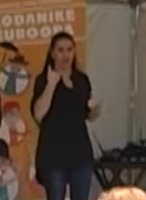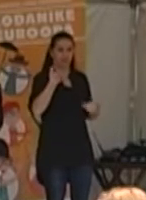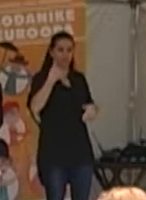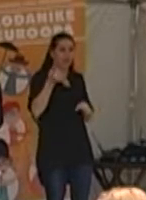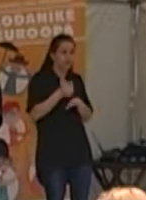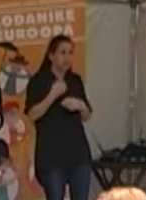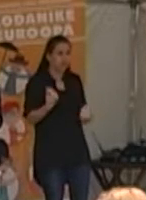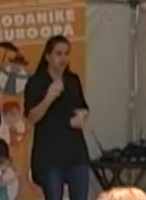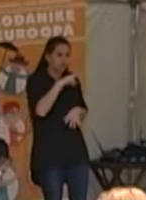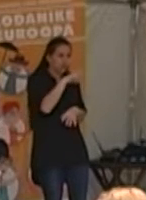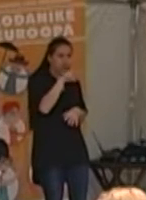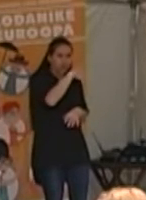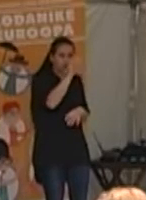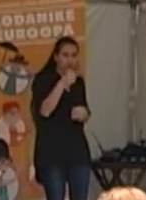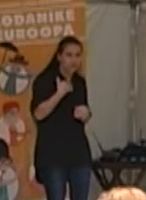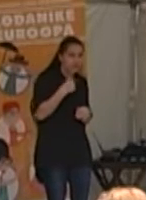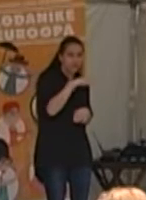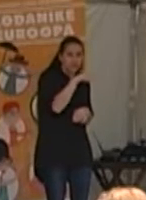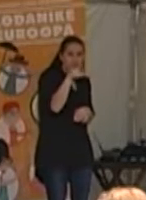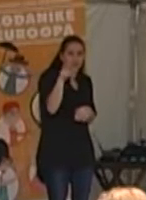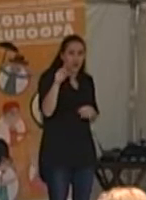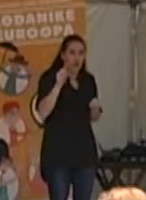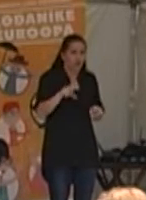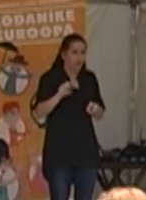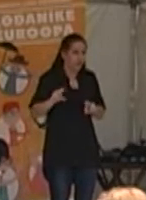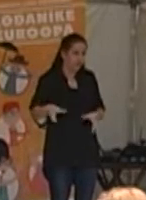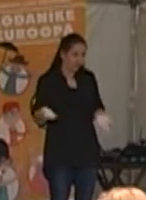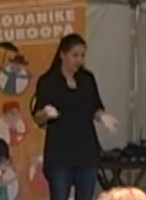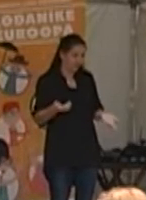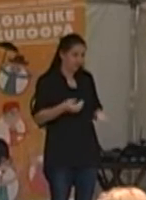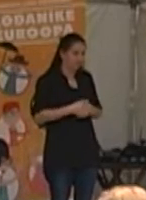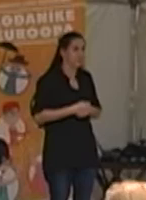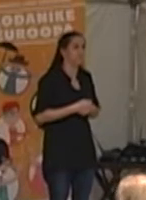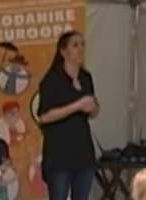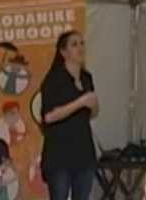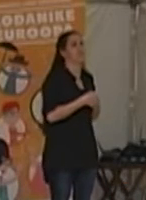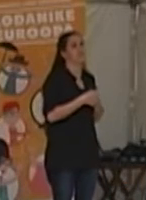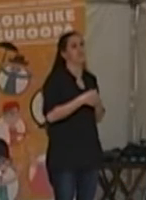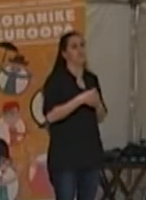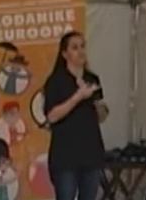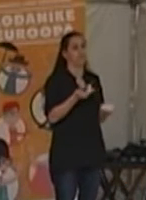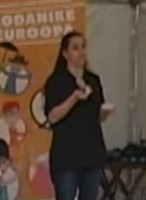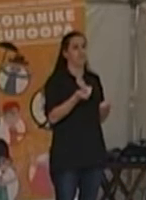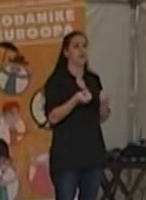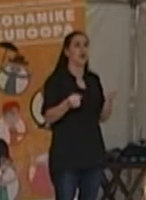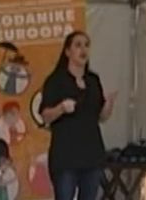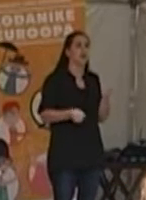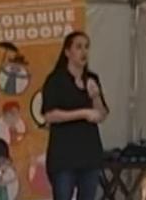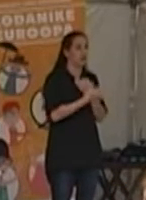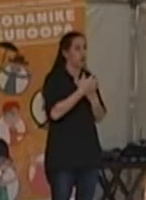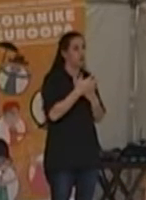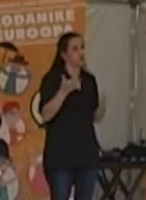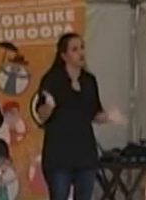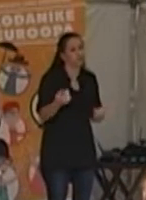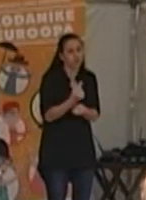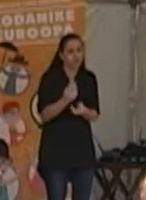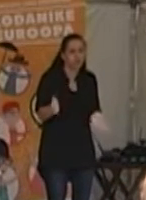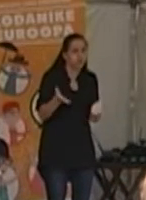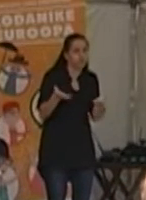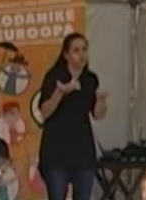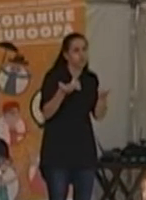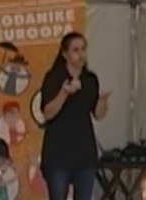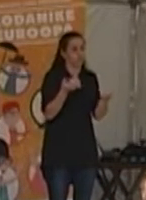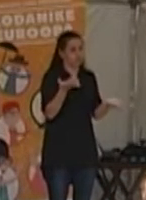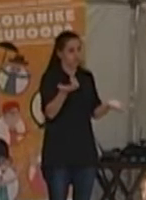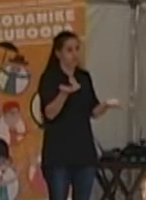get me. Whereas in Danish schools, as the rest of the panel have alluded to, in much of Scandinavia, you're encouraged to trust the welfare